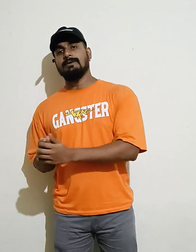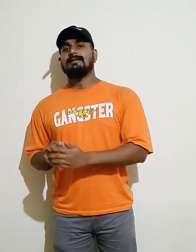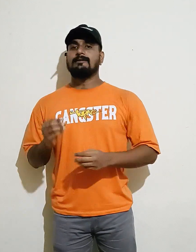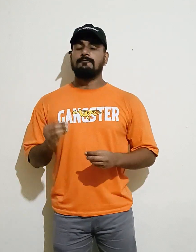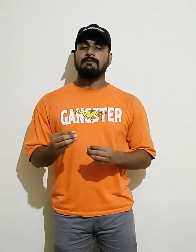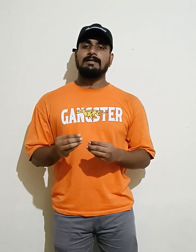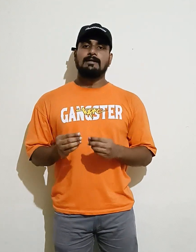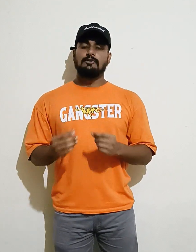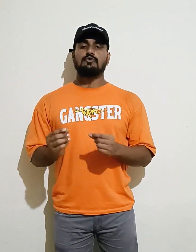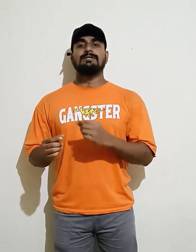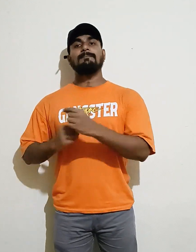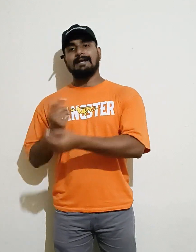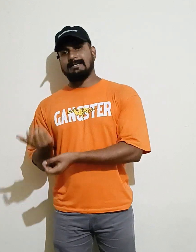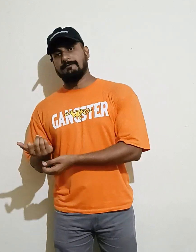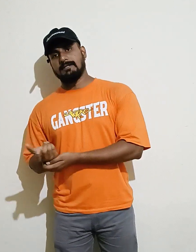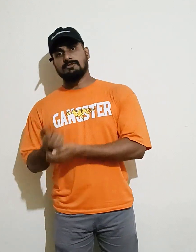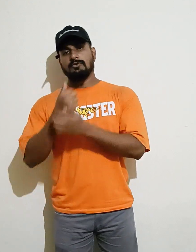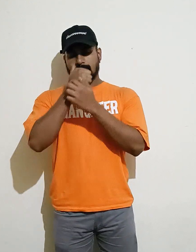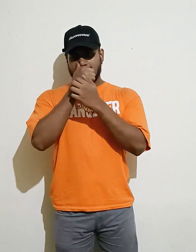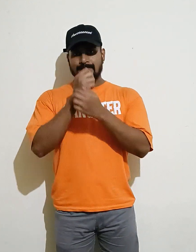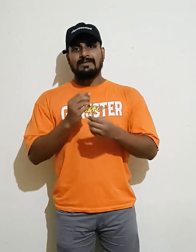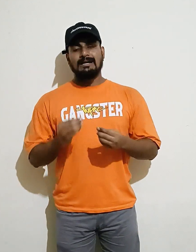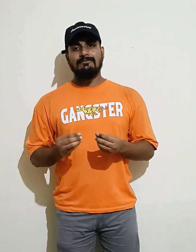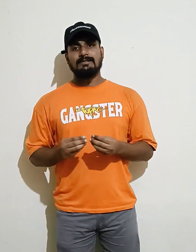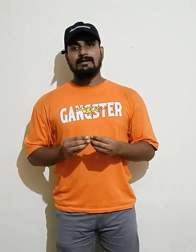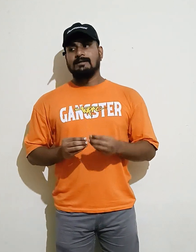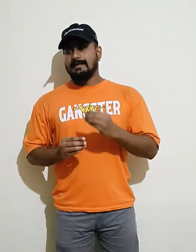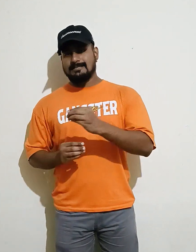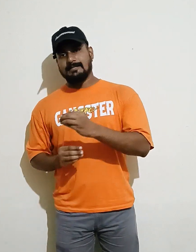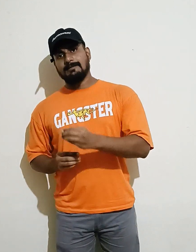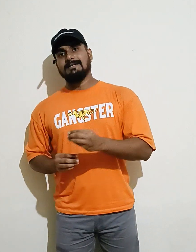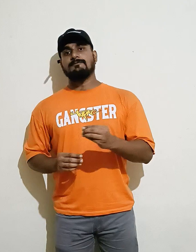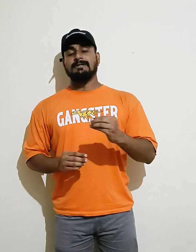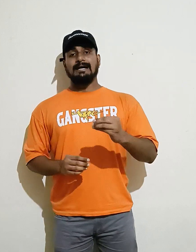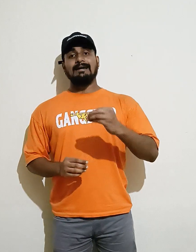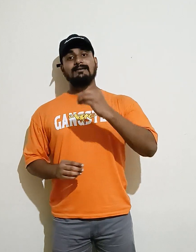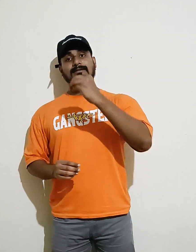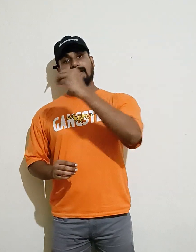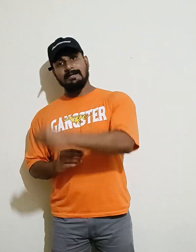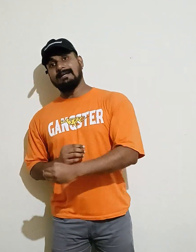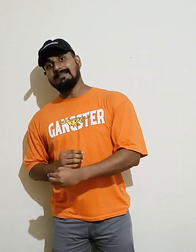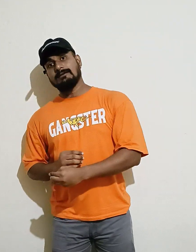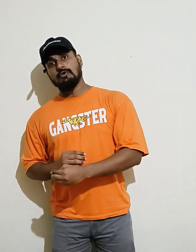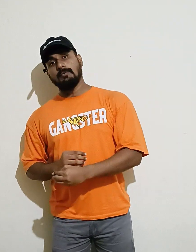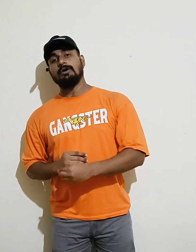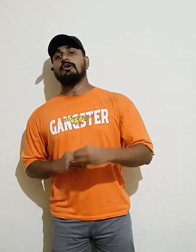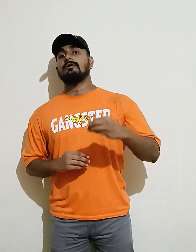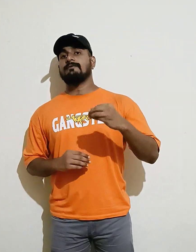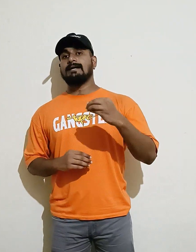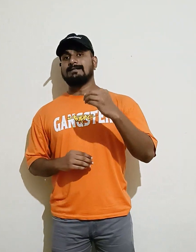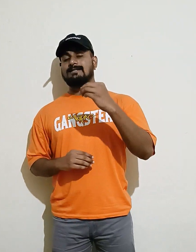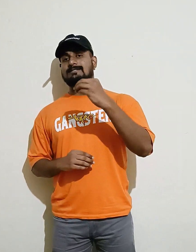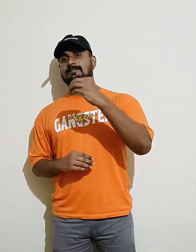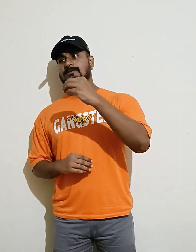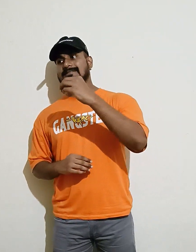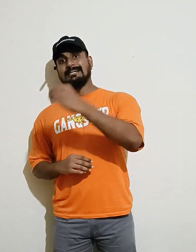loop, then we will use the break keyword. So okay, after that it means we are terminating the loop, or we are just